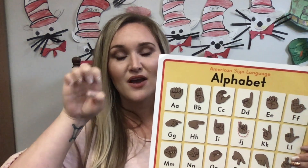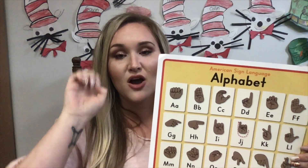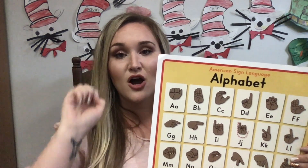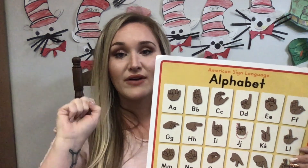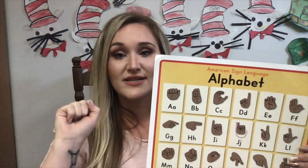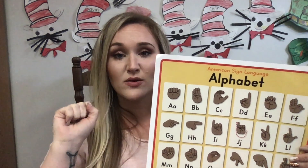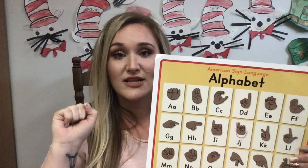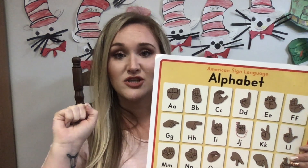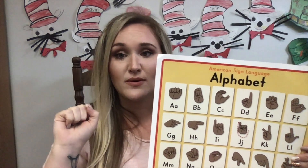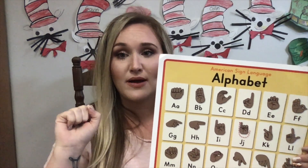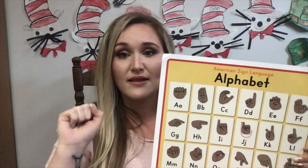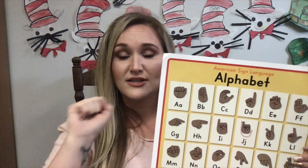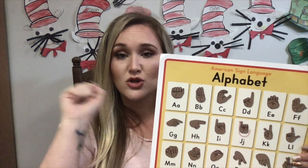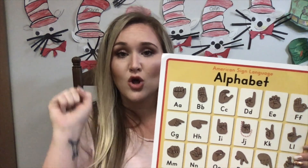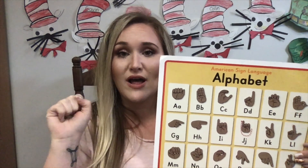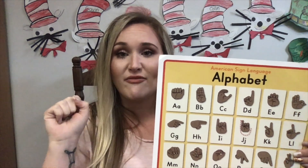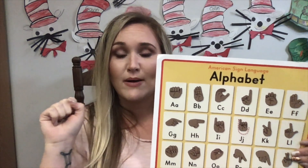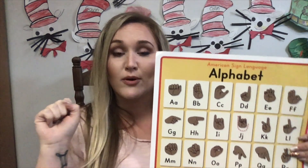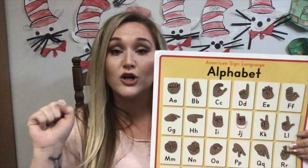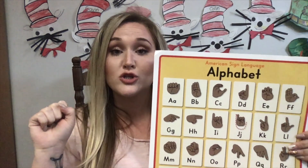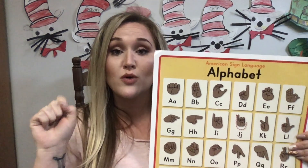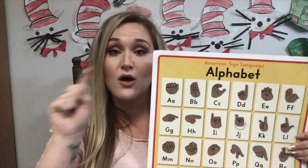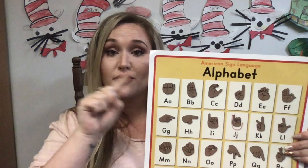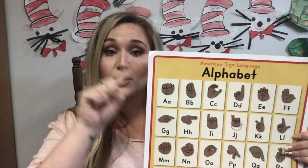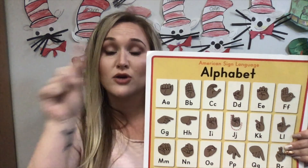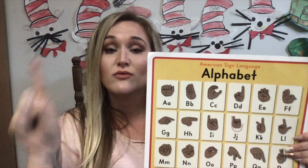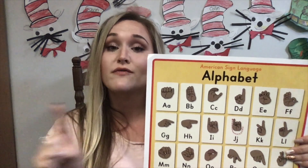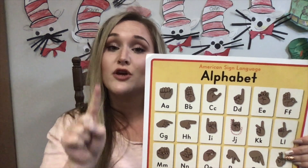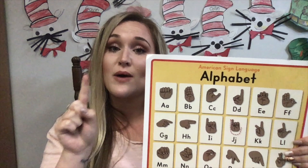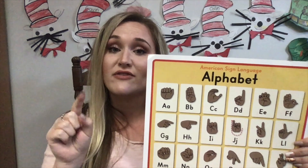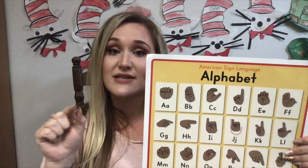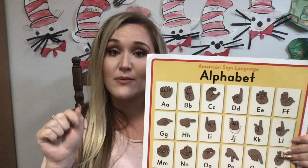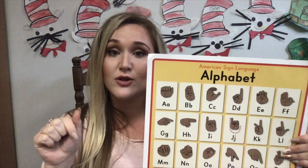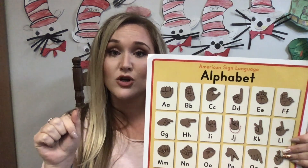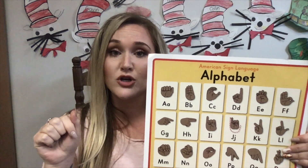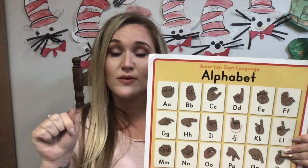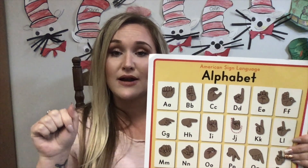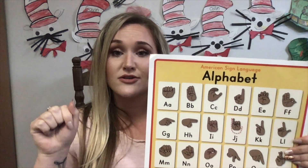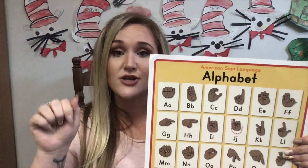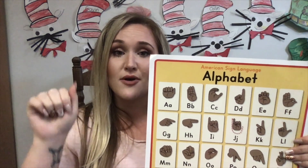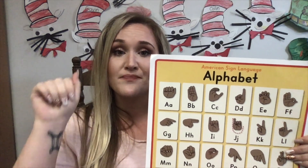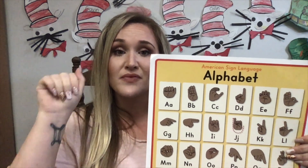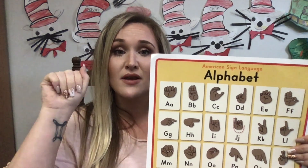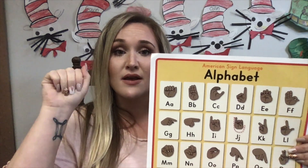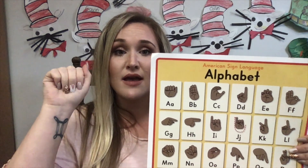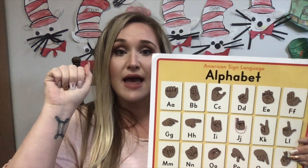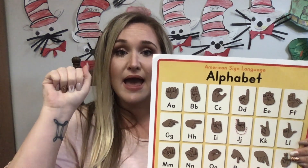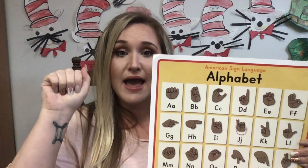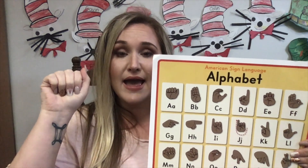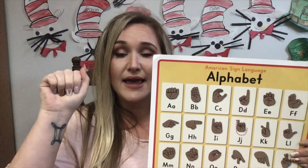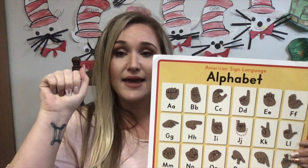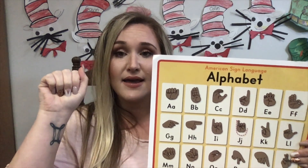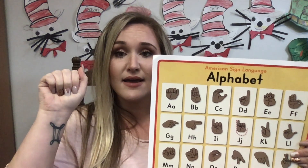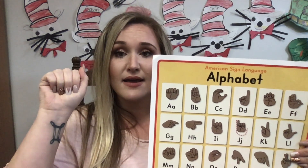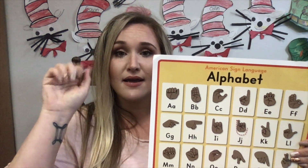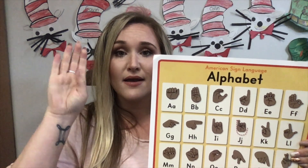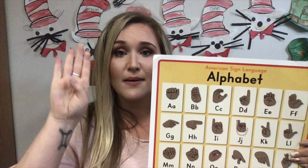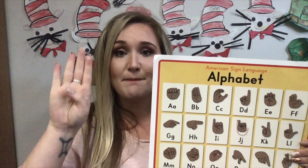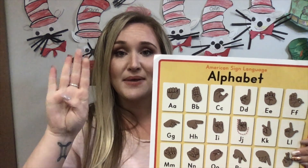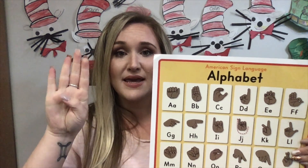All right, so let's do the whole alphabet. We're gonna review every time we learn a new letter. So A,